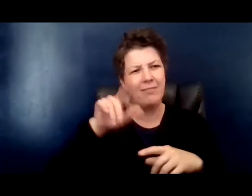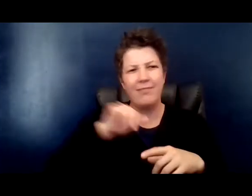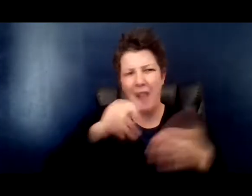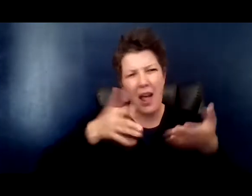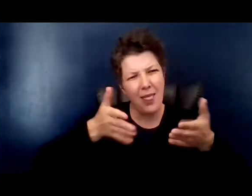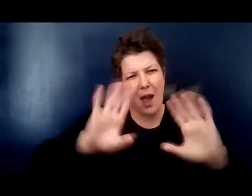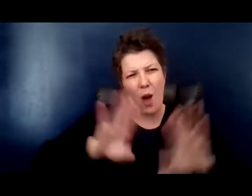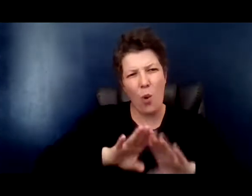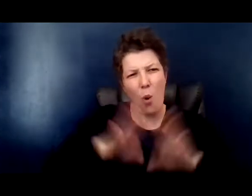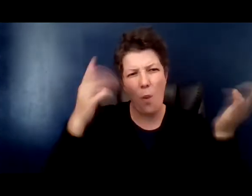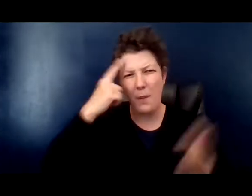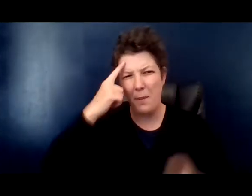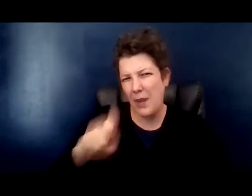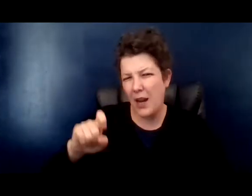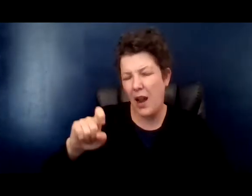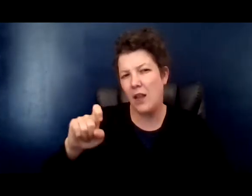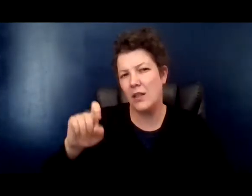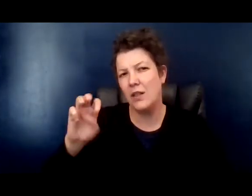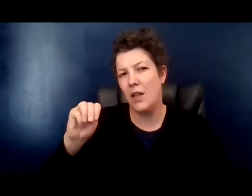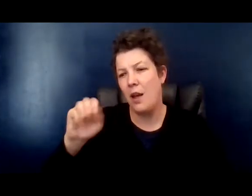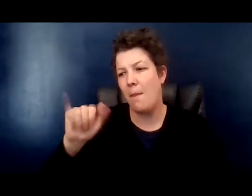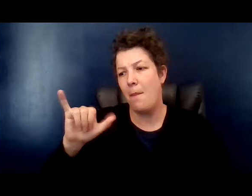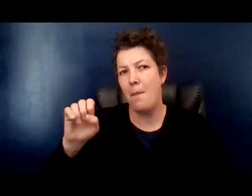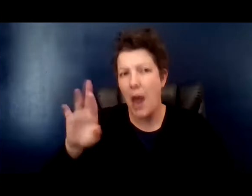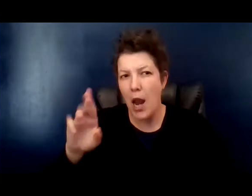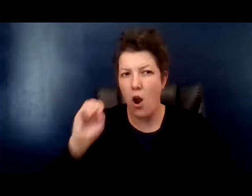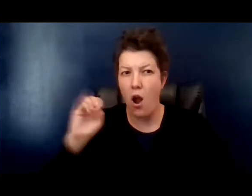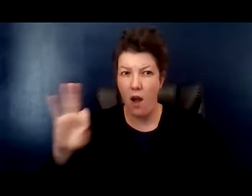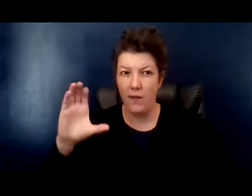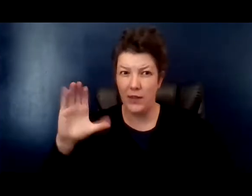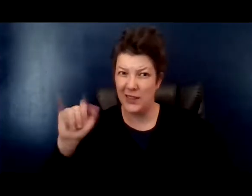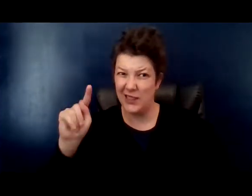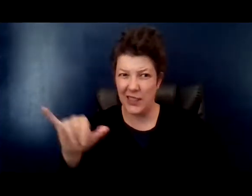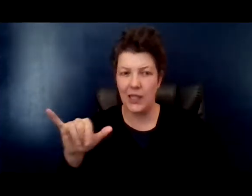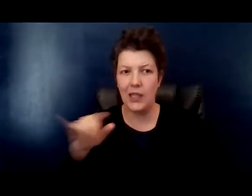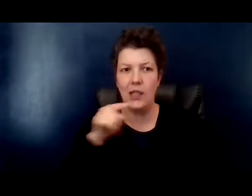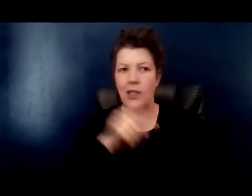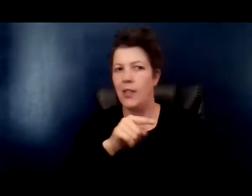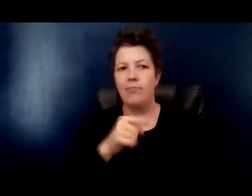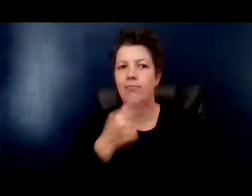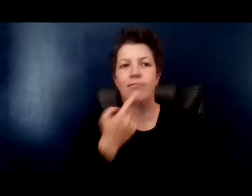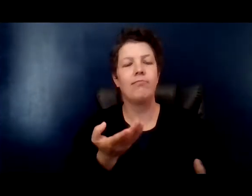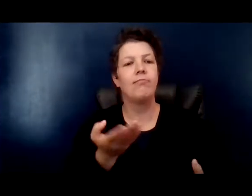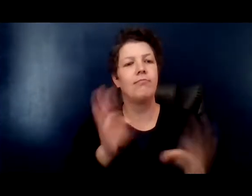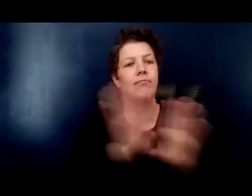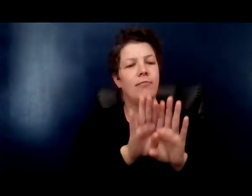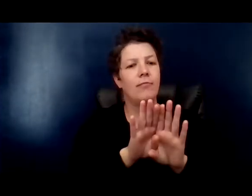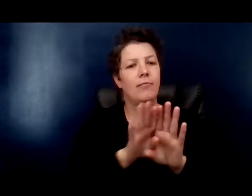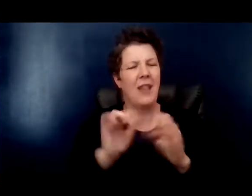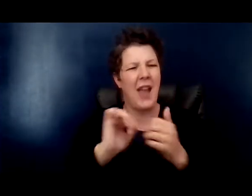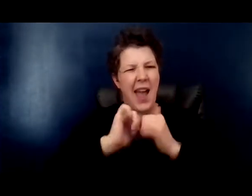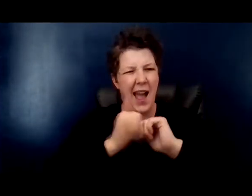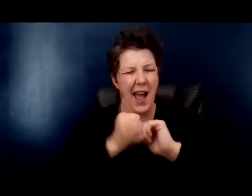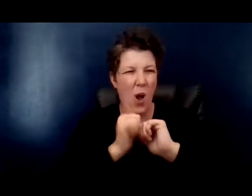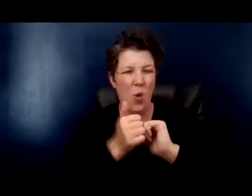the average person living in the county, it makes it confusing that they can sit at an Ooltewah restaurant and it's deemed safe by their leader, but then go to